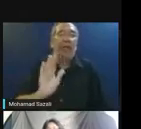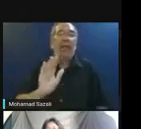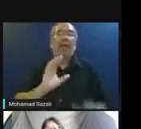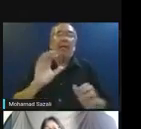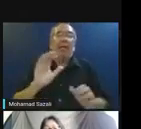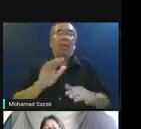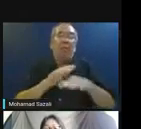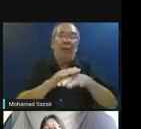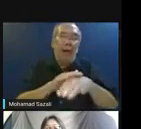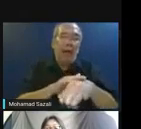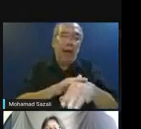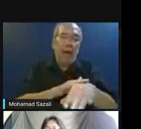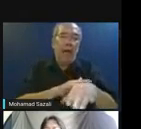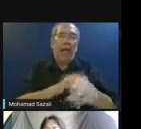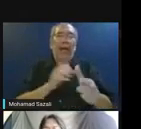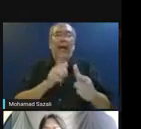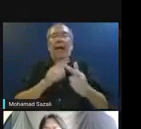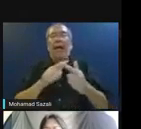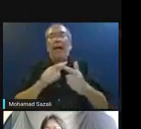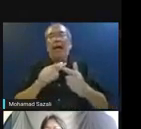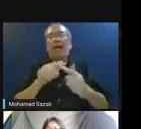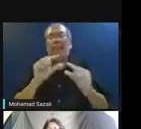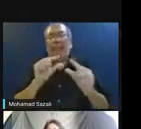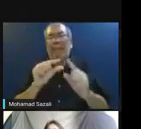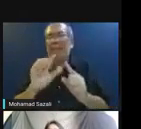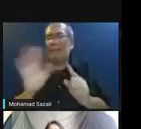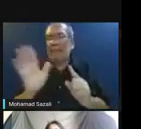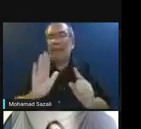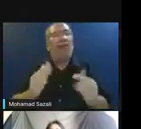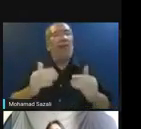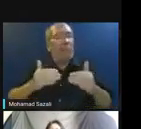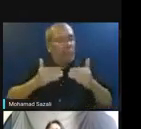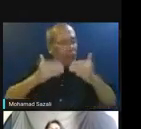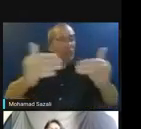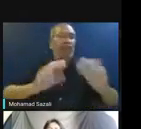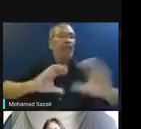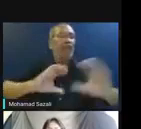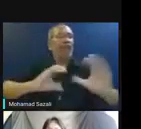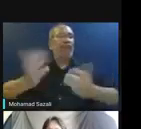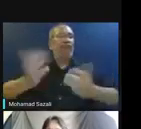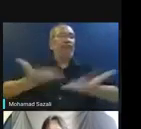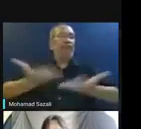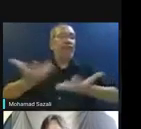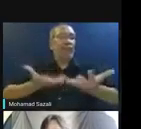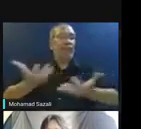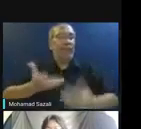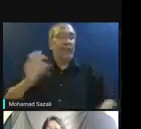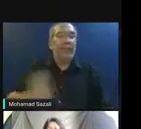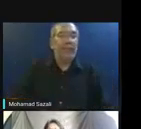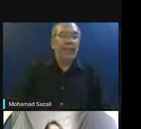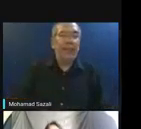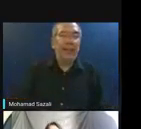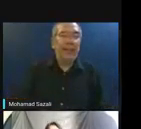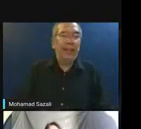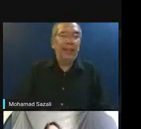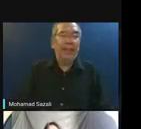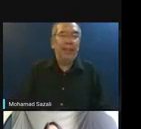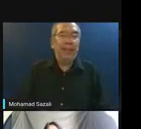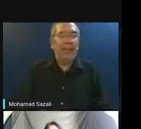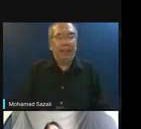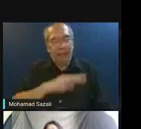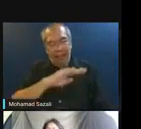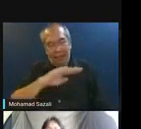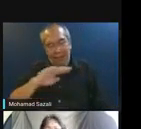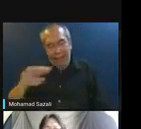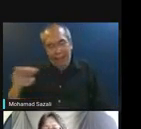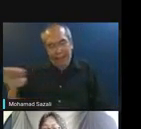And try not to whisper to us, or try not to talk so slow to us, or try